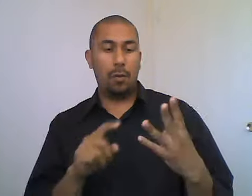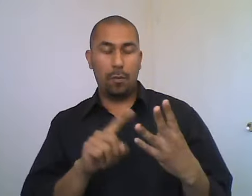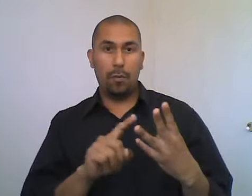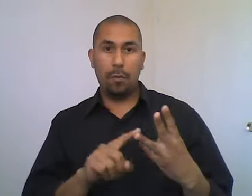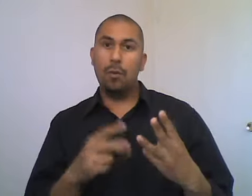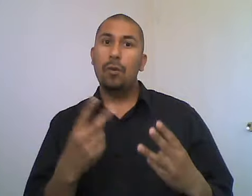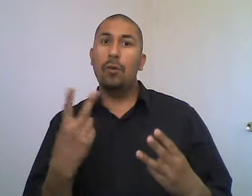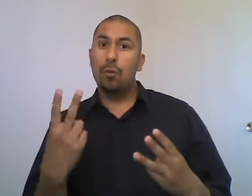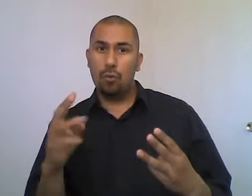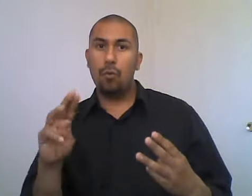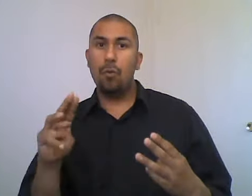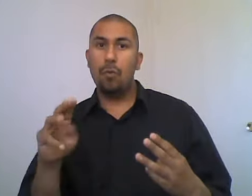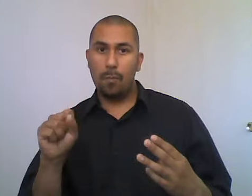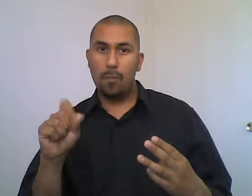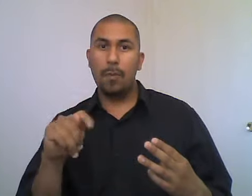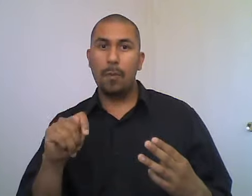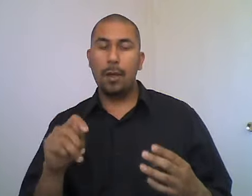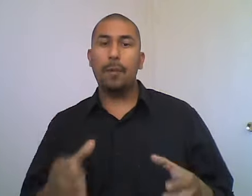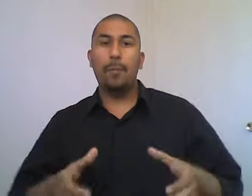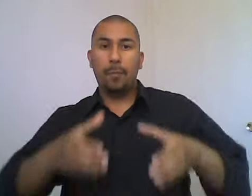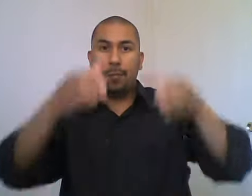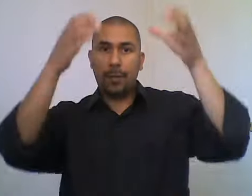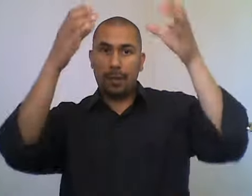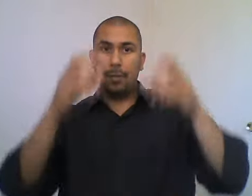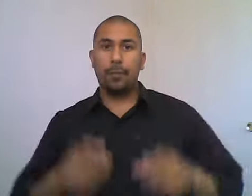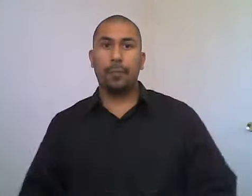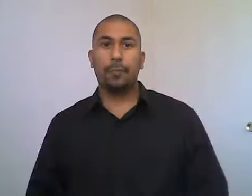however the aft mast is behind the steering wheel.